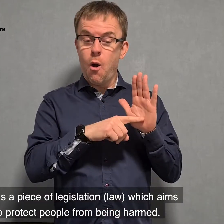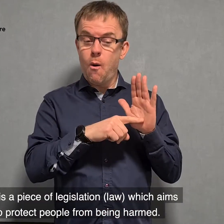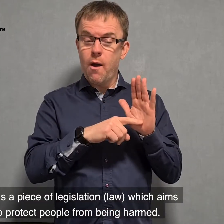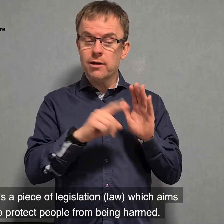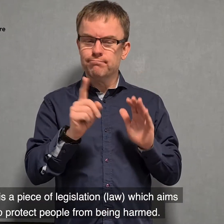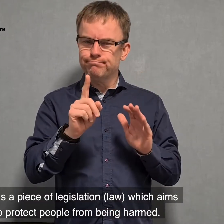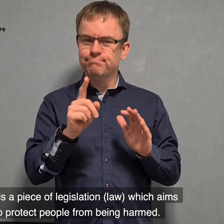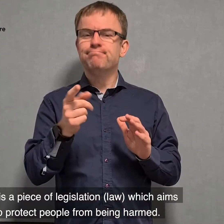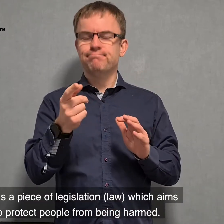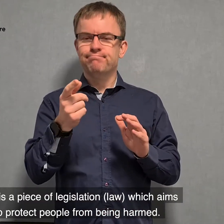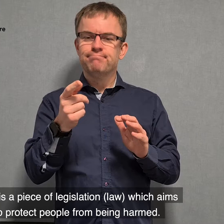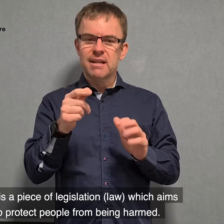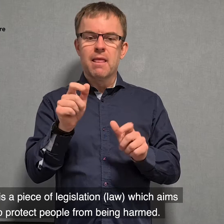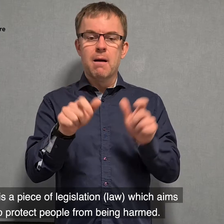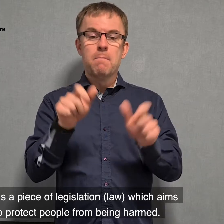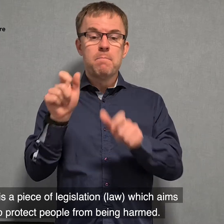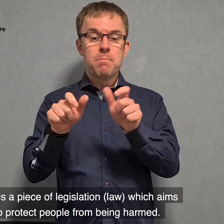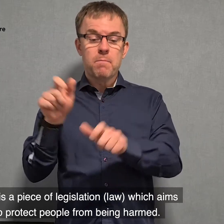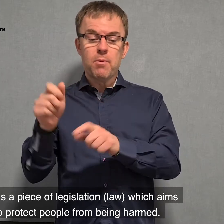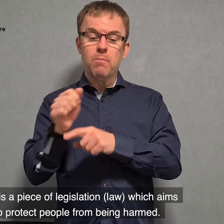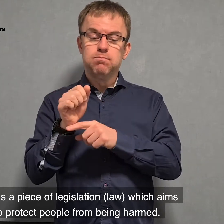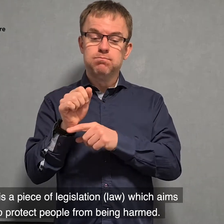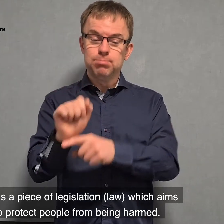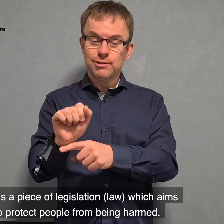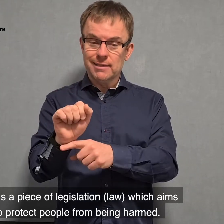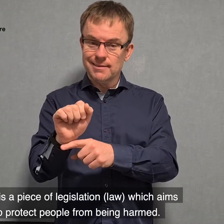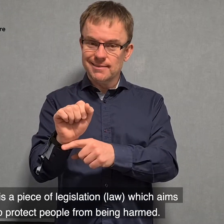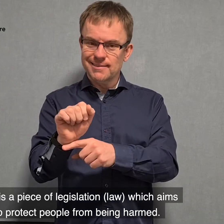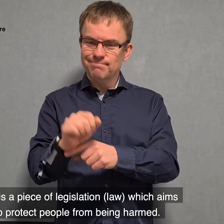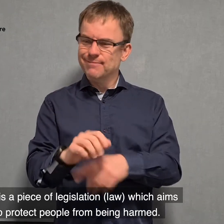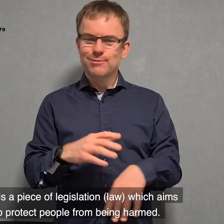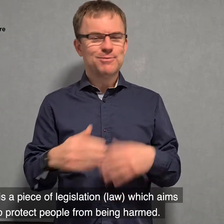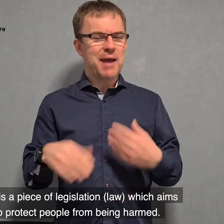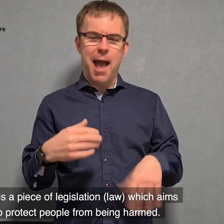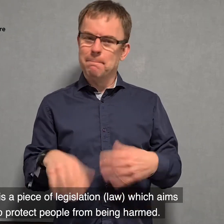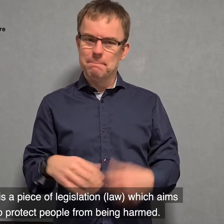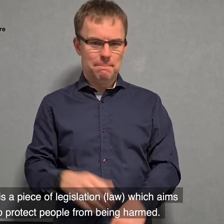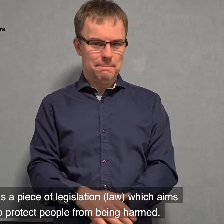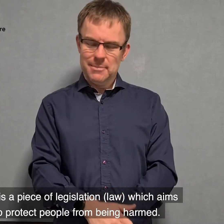This is a piece of legislation, law, which aims to protect people from being harmed.